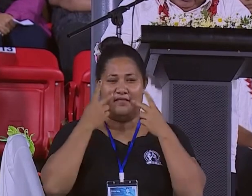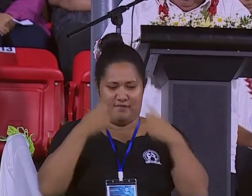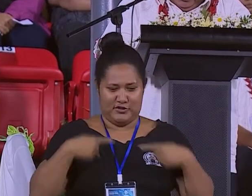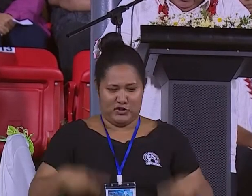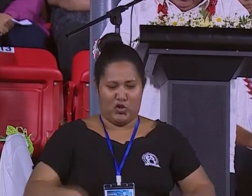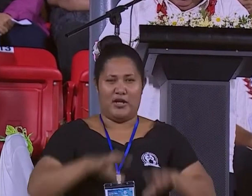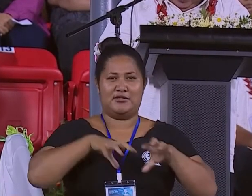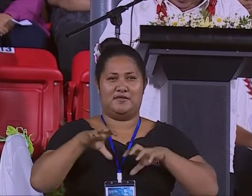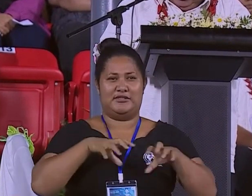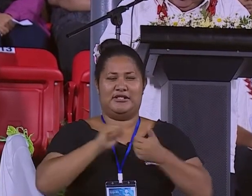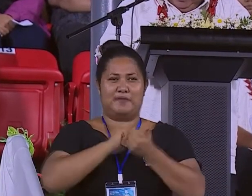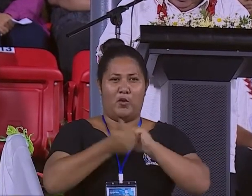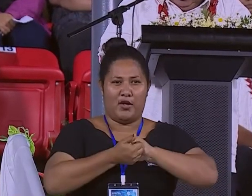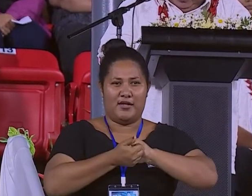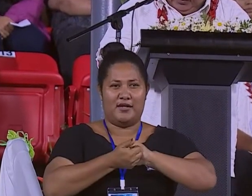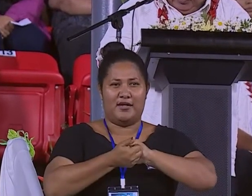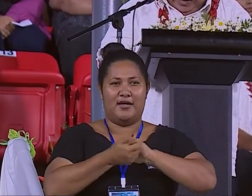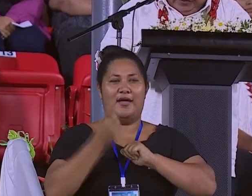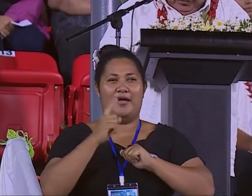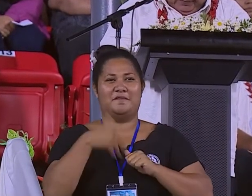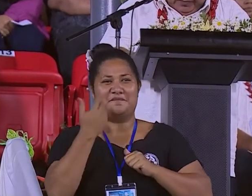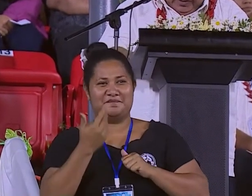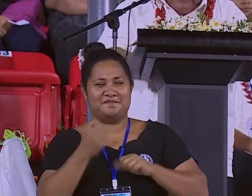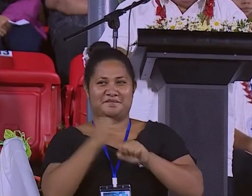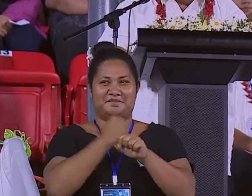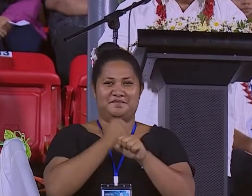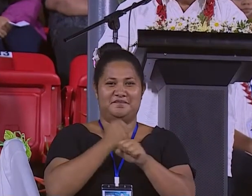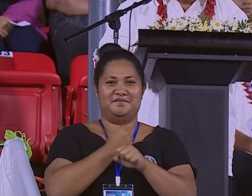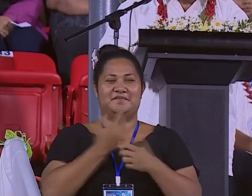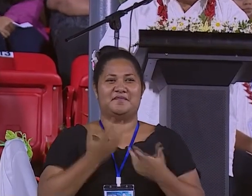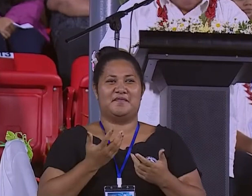education, physical activity, sport,